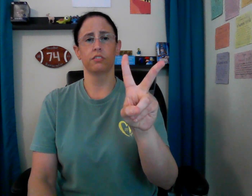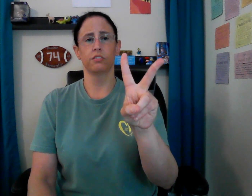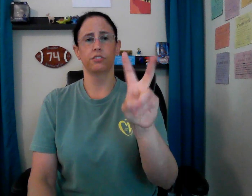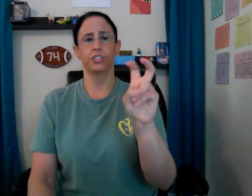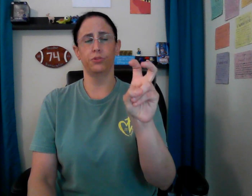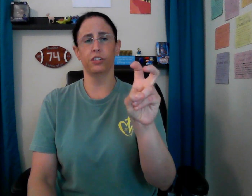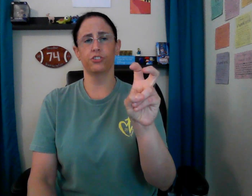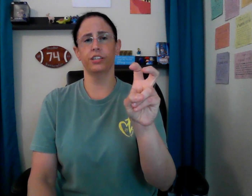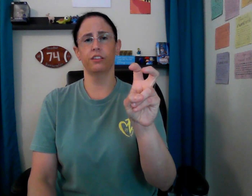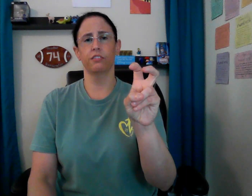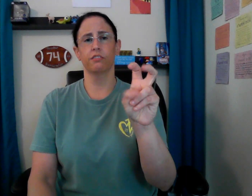200,